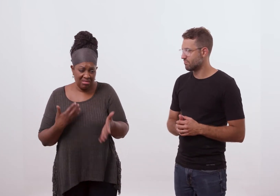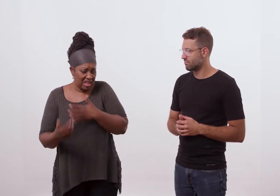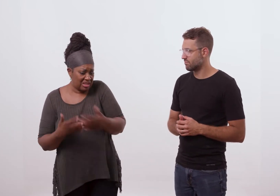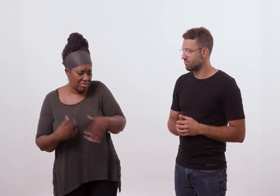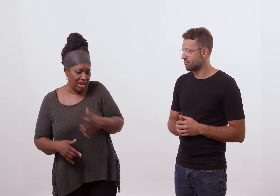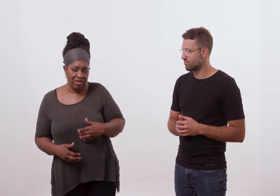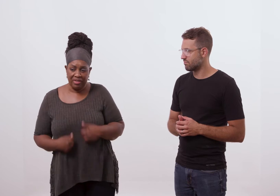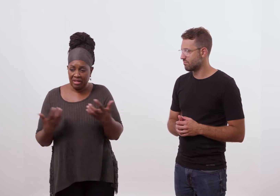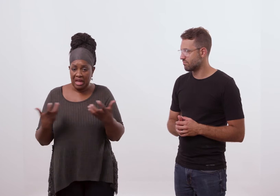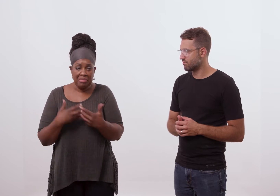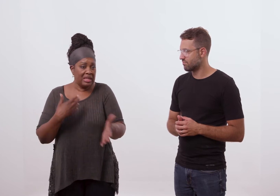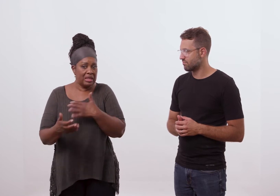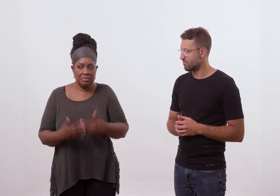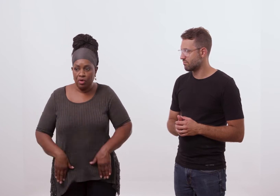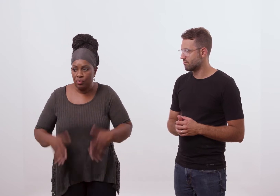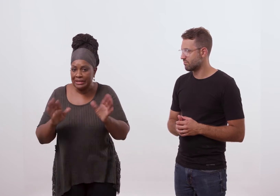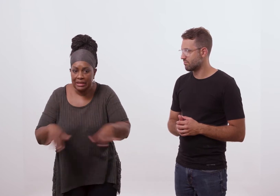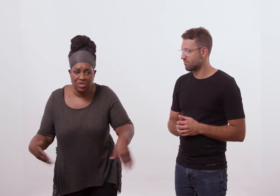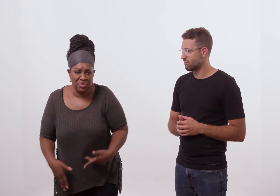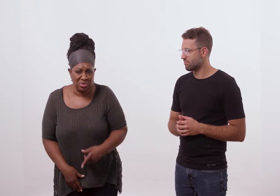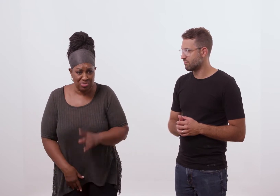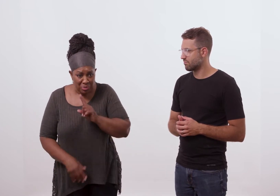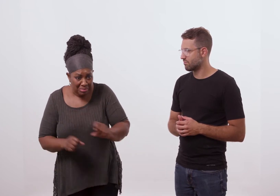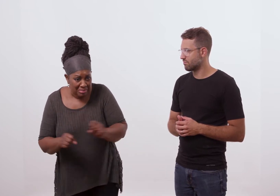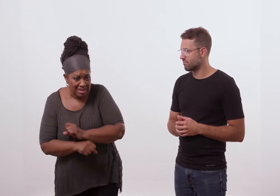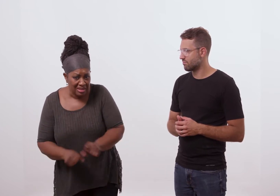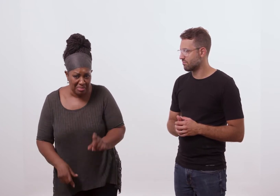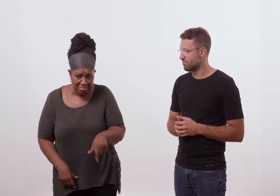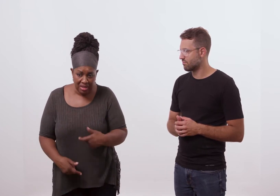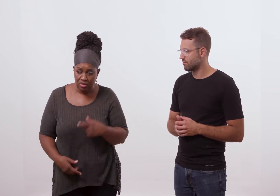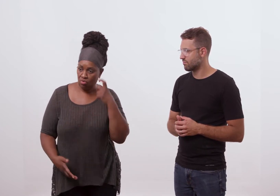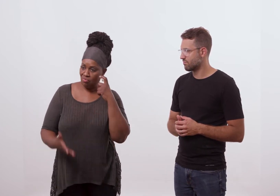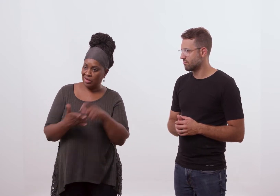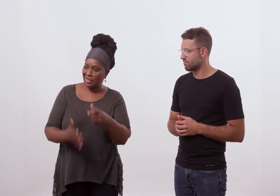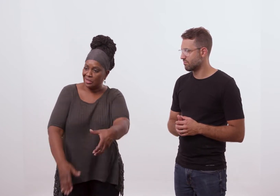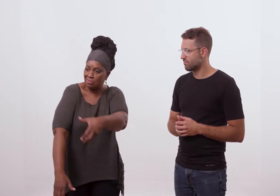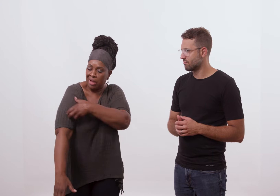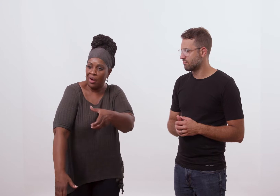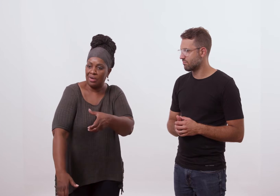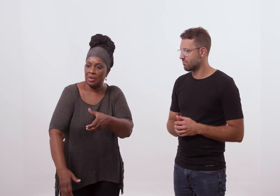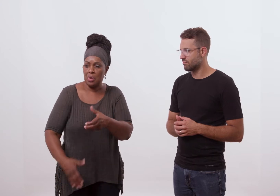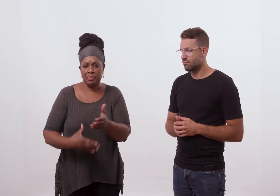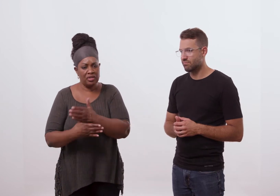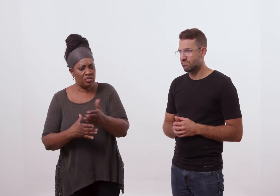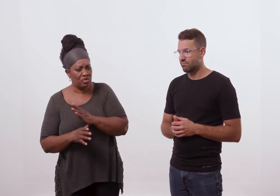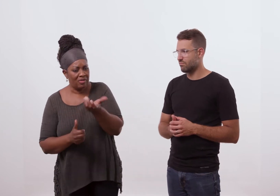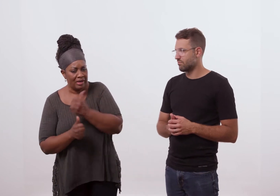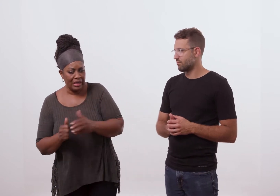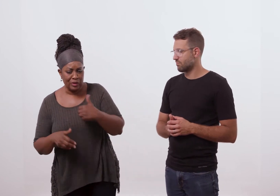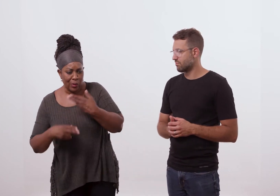mates past the raising of their cub. Most do, Moonshade. Recognition's power is in the sharing of soul